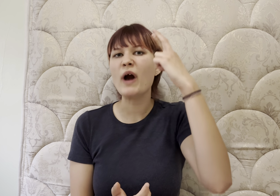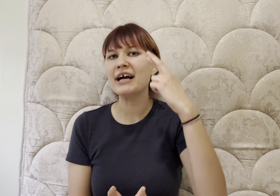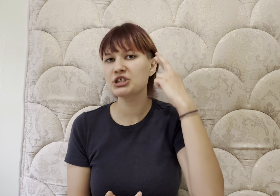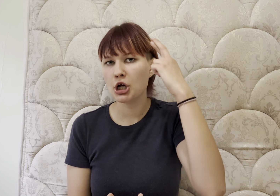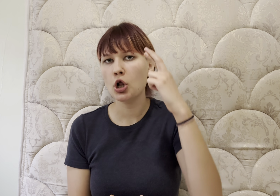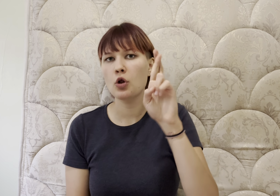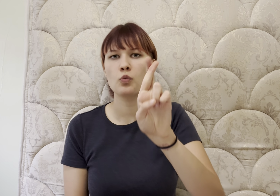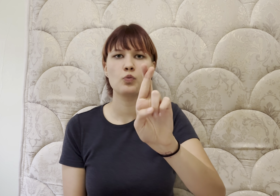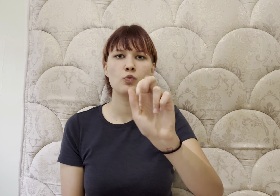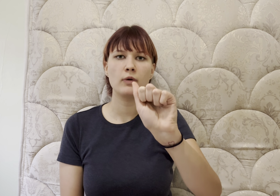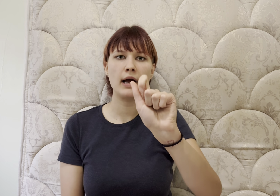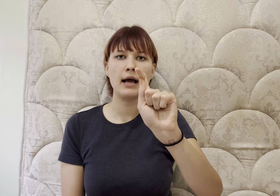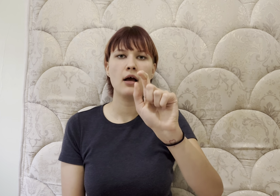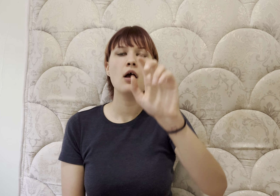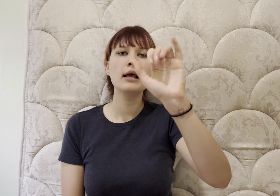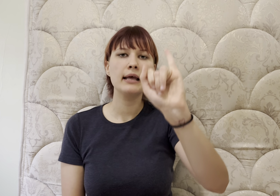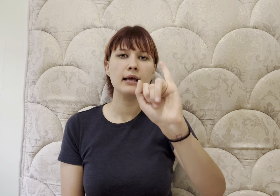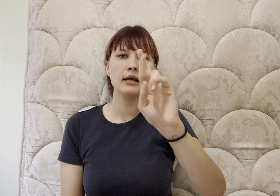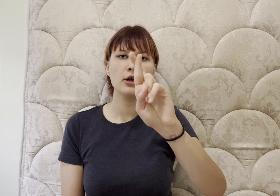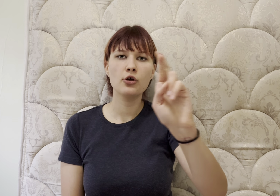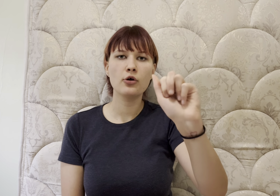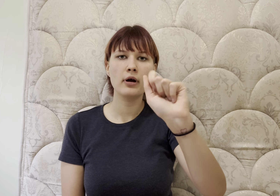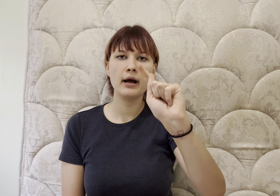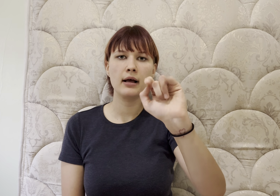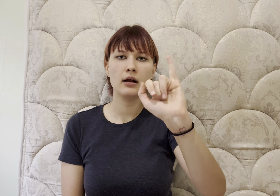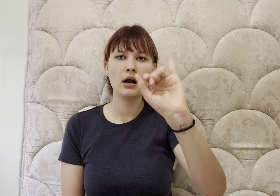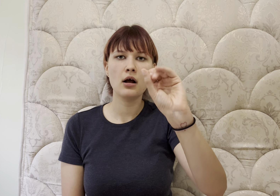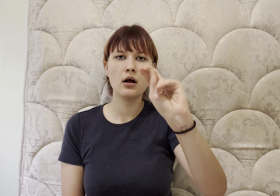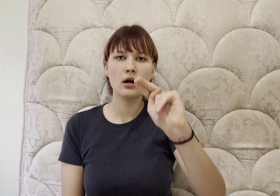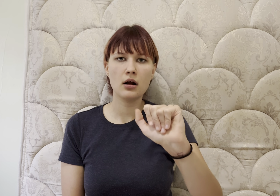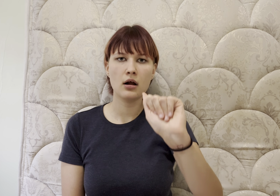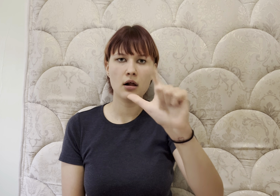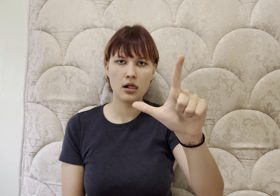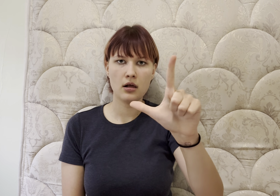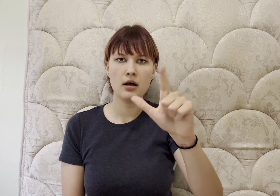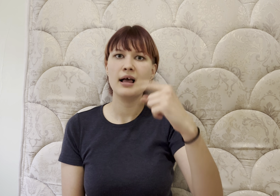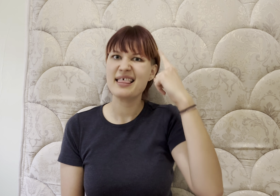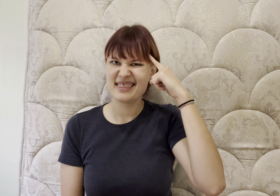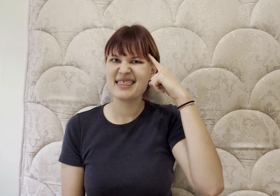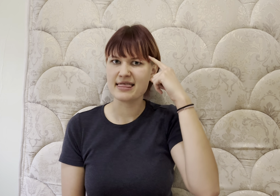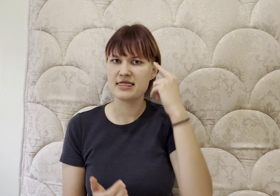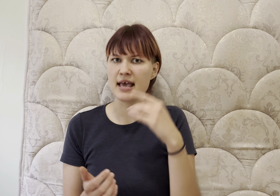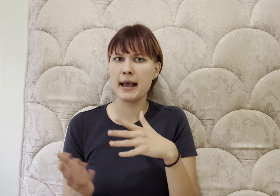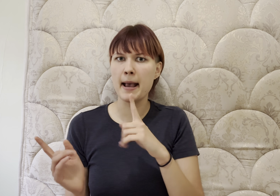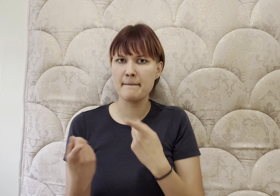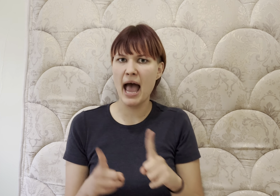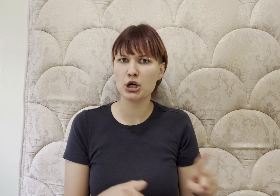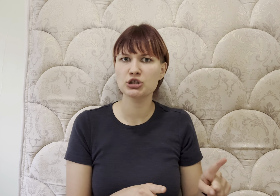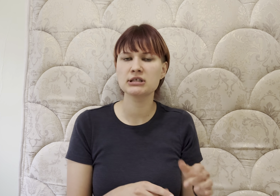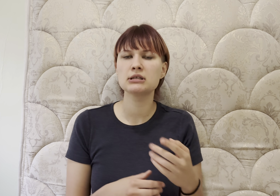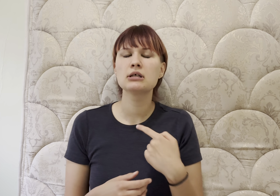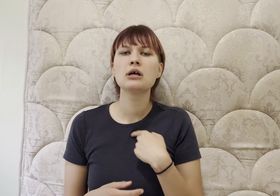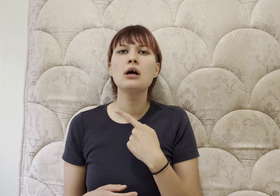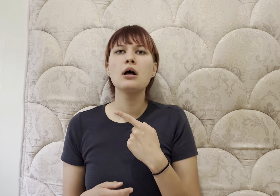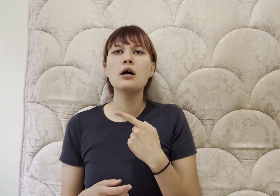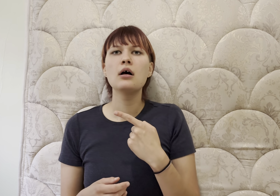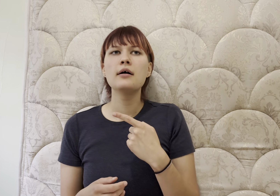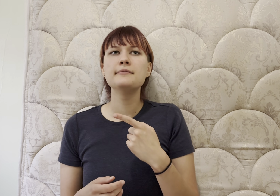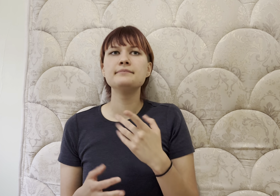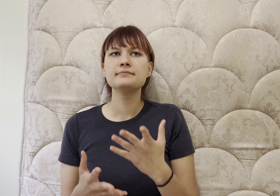if you change, you can change people's emotions and behavior. I also want to tell you about a kind of mindfulness therapy.